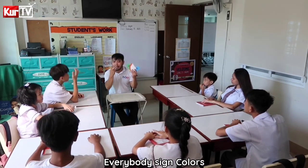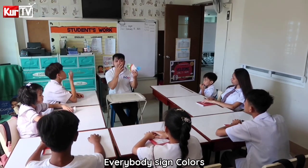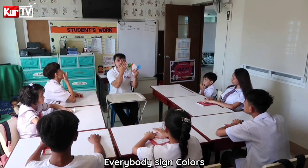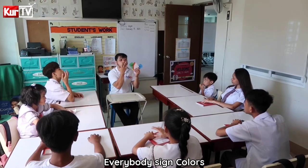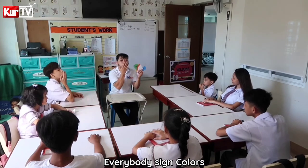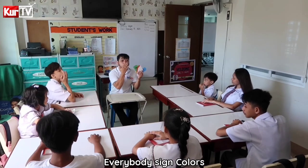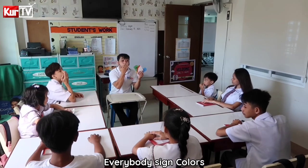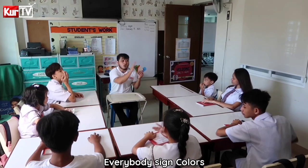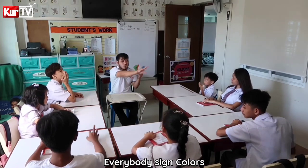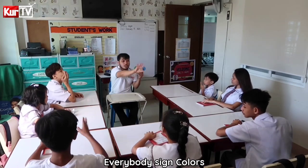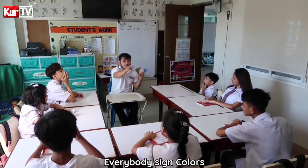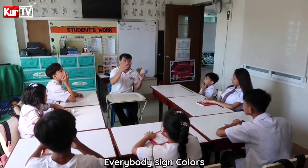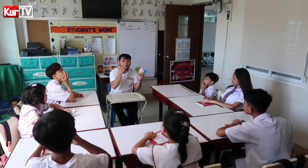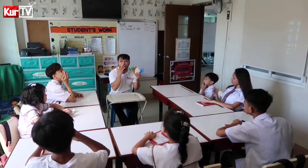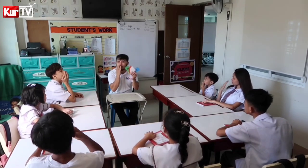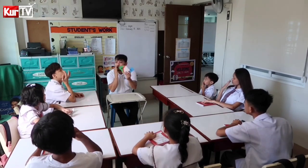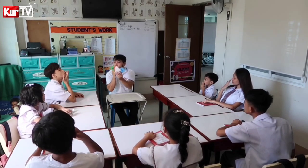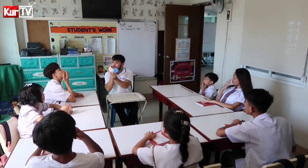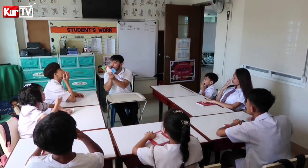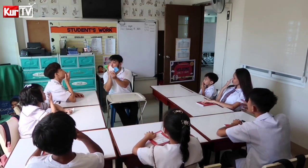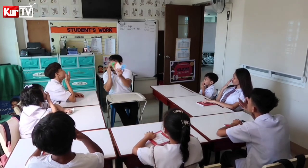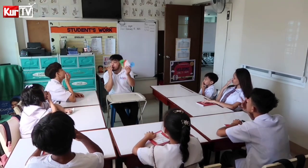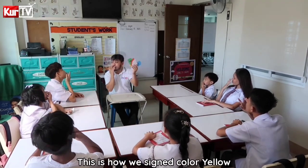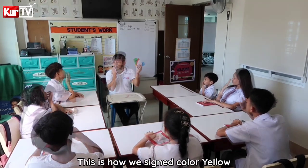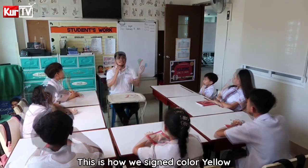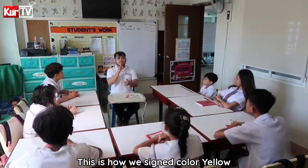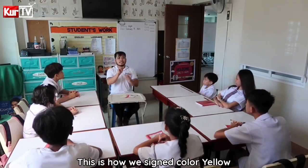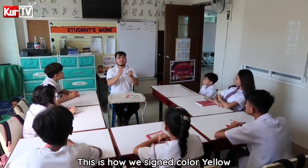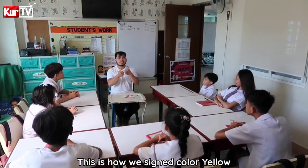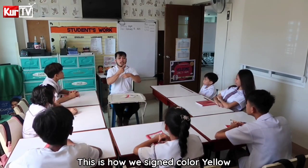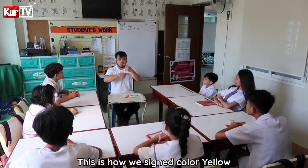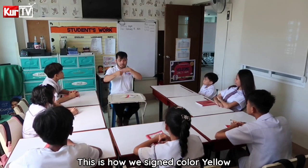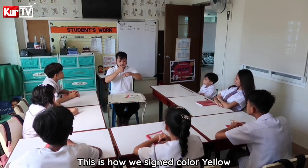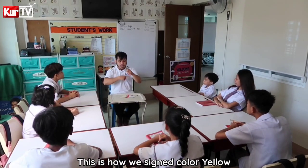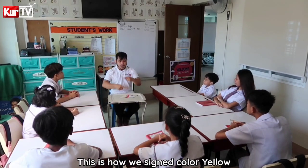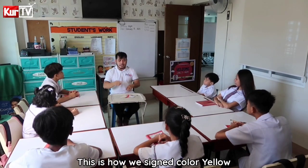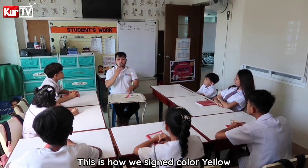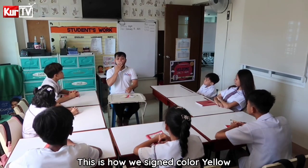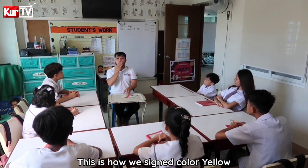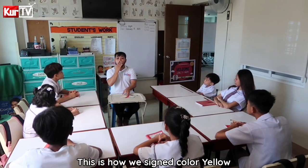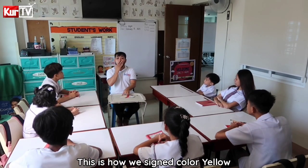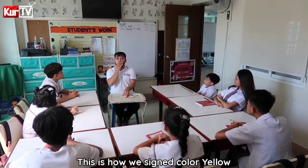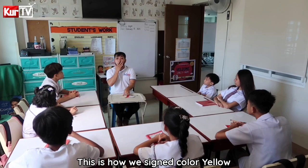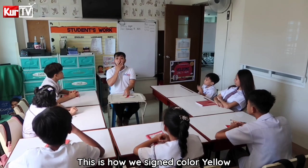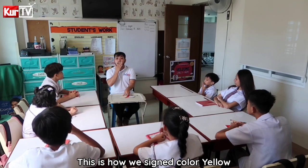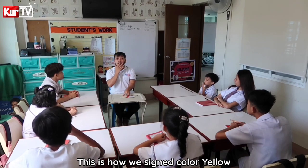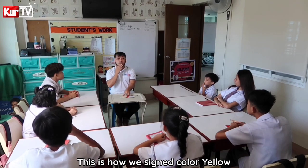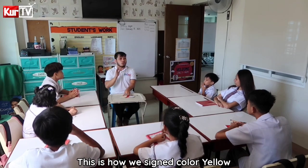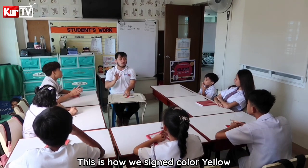Colors Colors This is how we sign Color No?